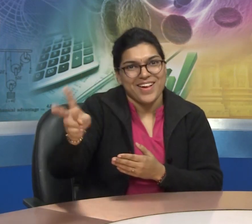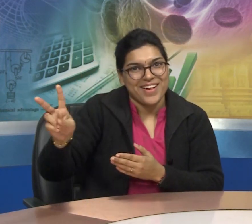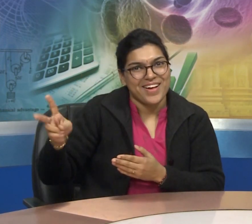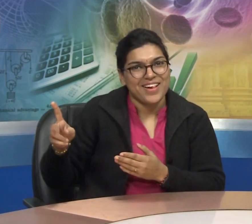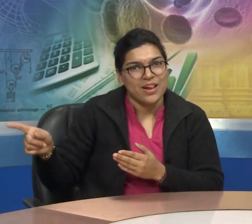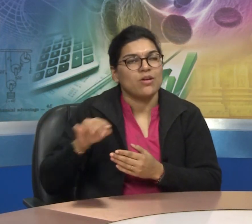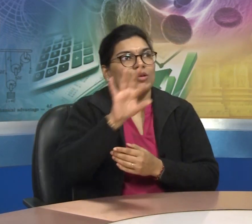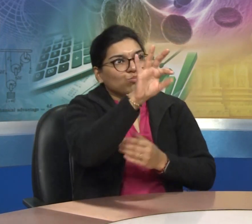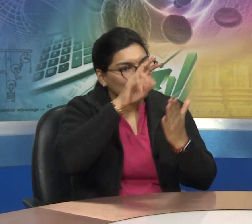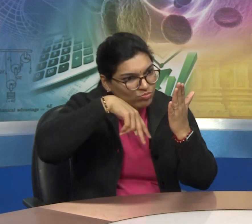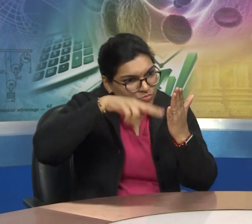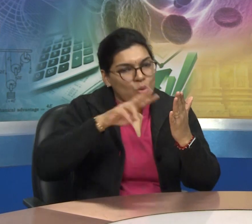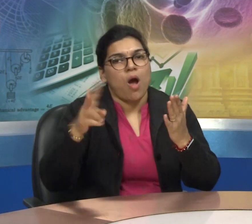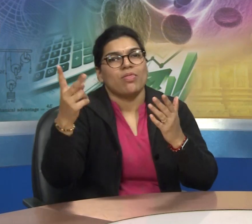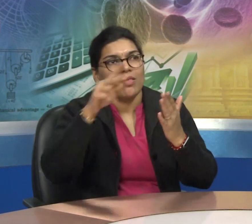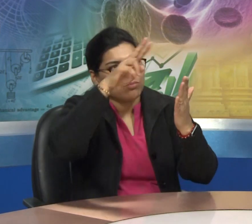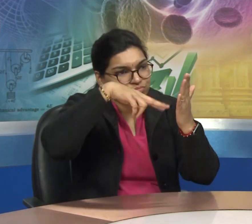reader his or her book.